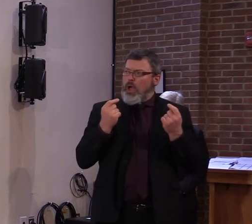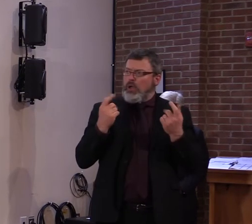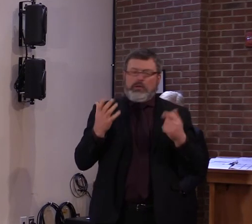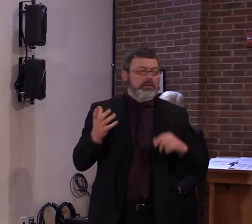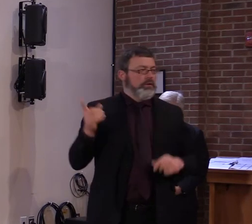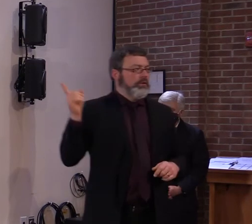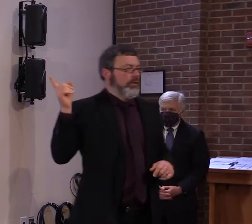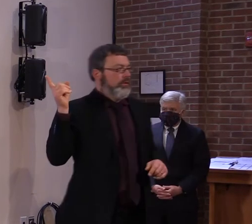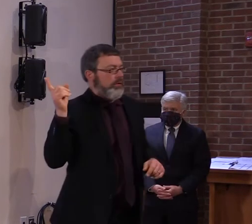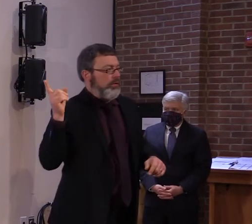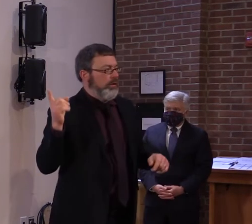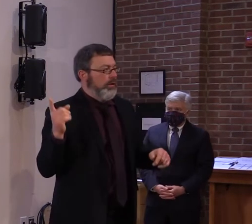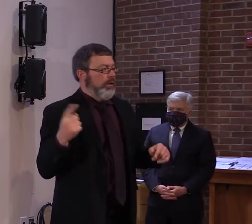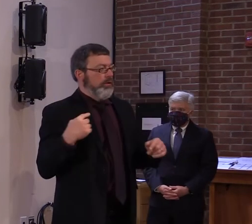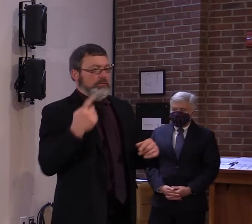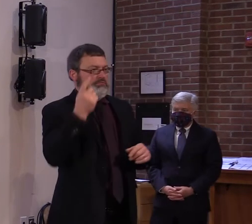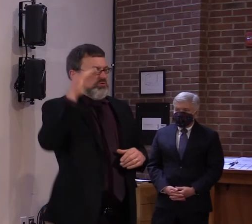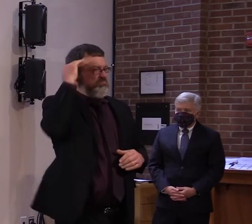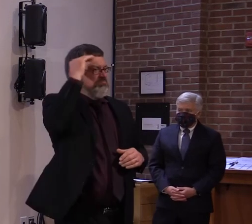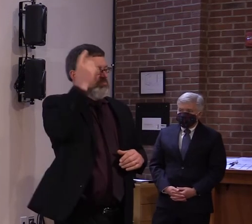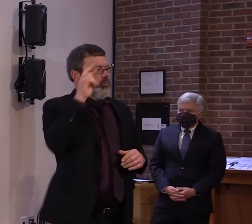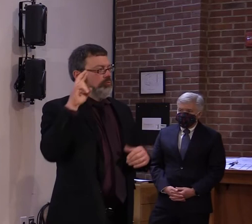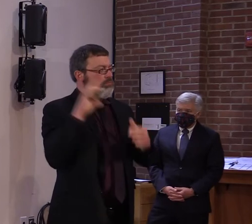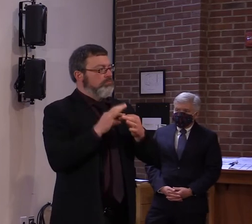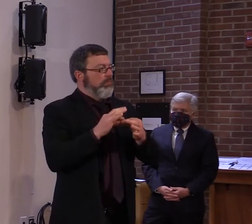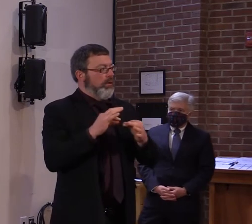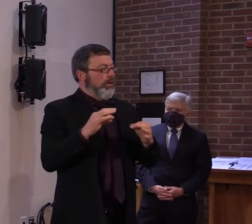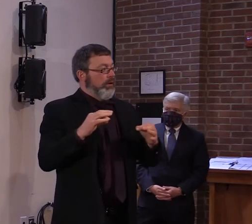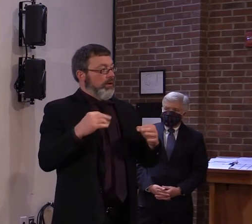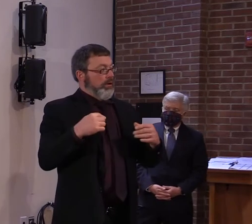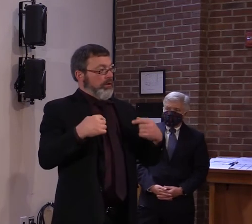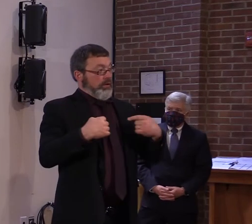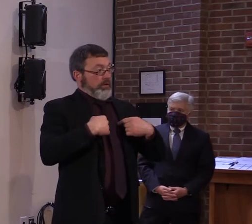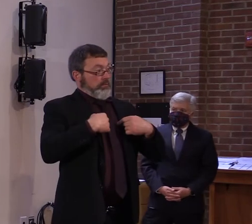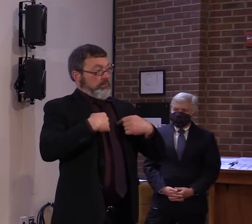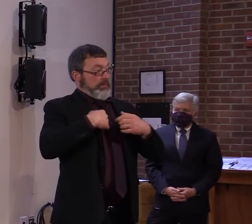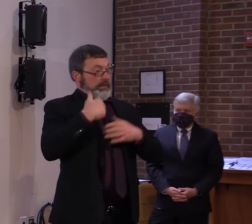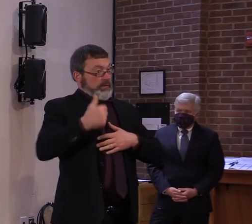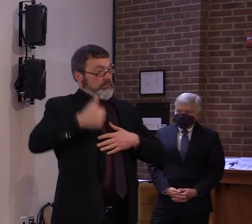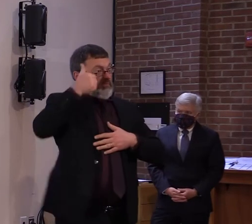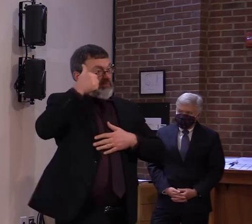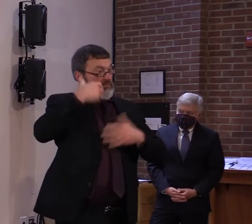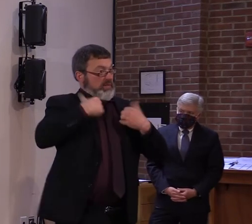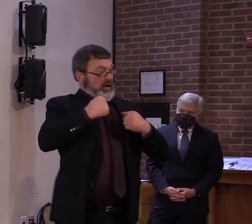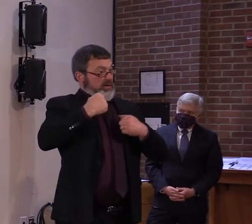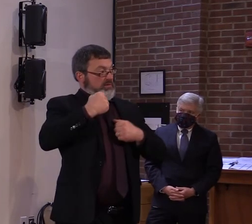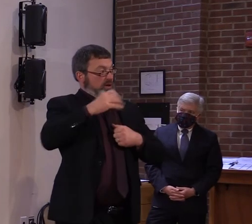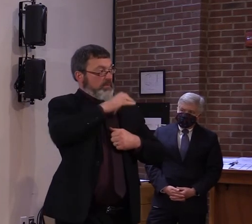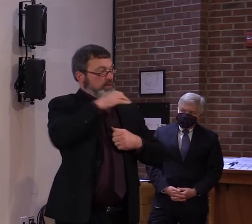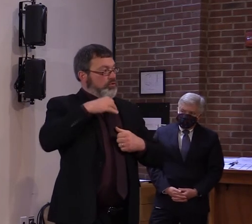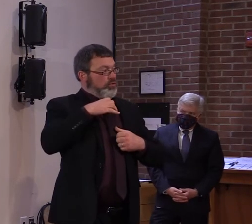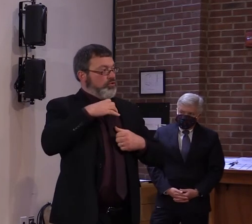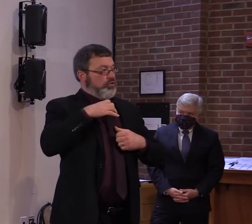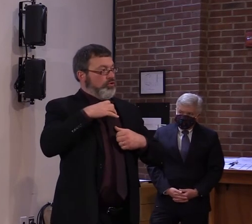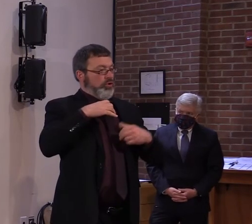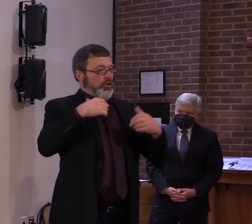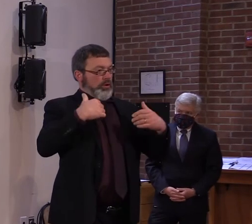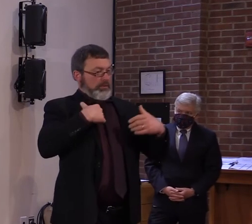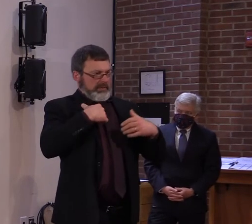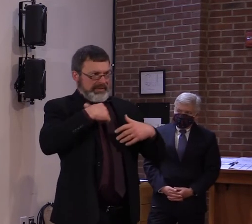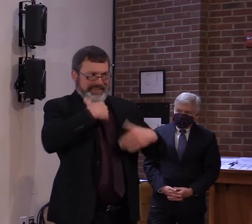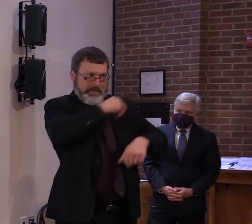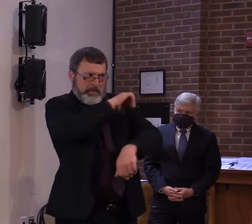entities you just mentioned, probably don't have any specific authority, but the health department does. I'll just leave it at that.